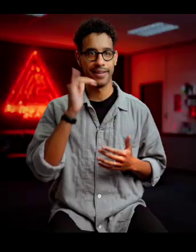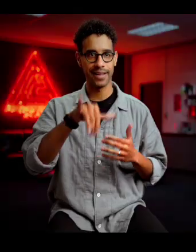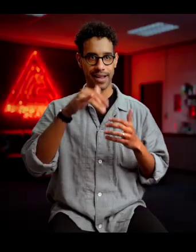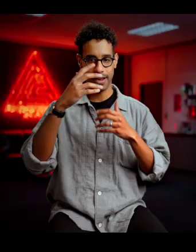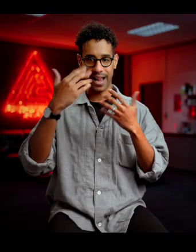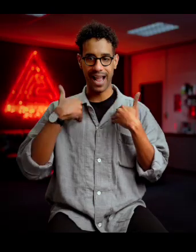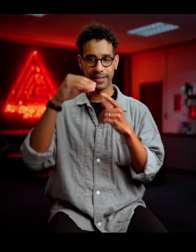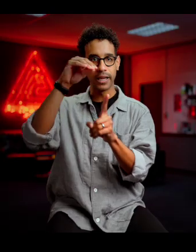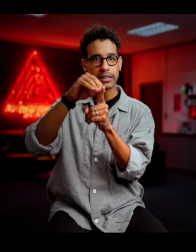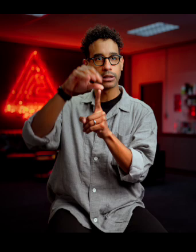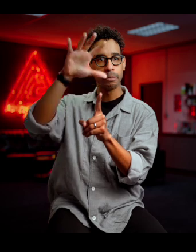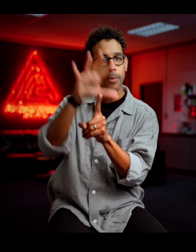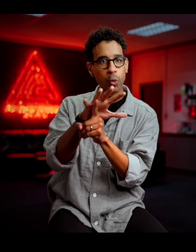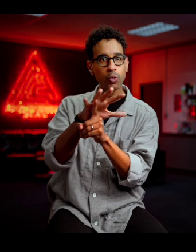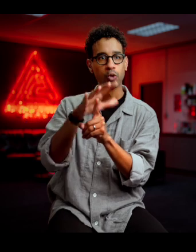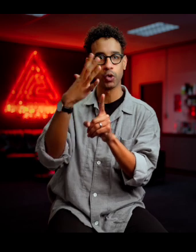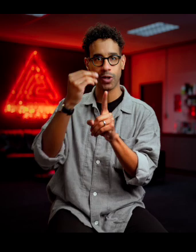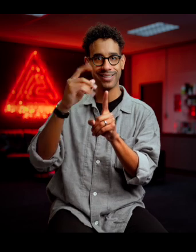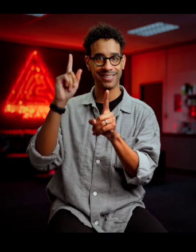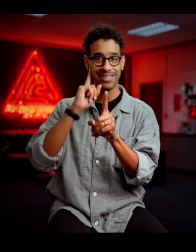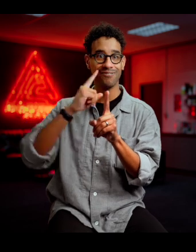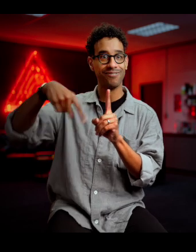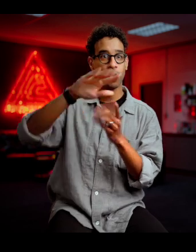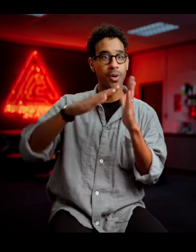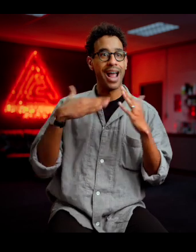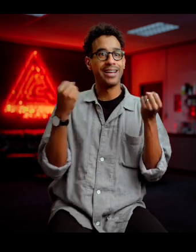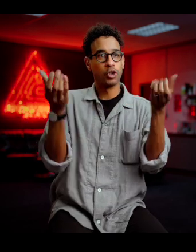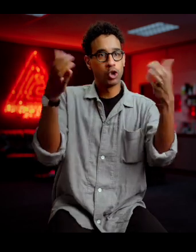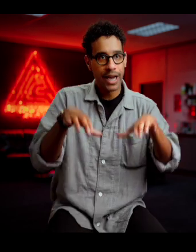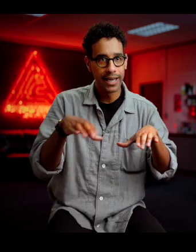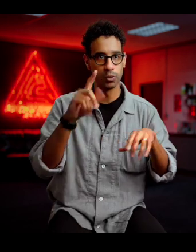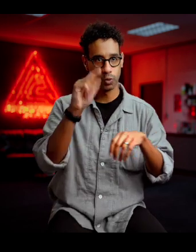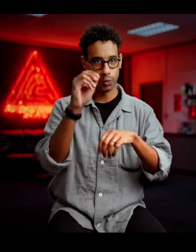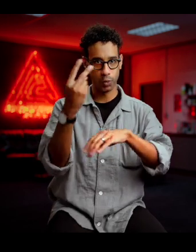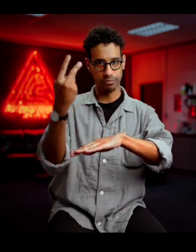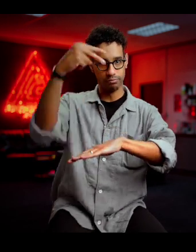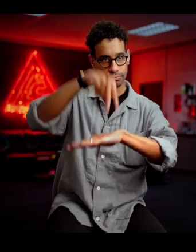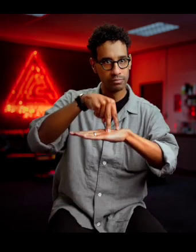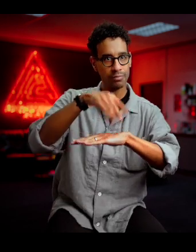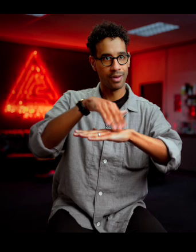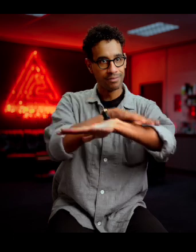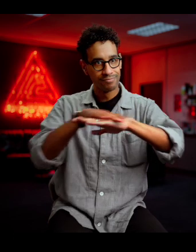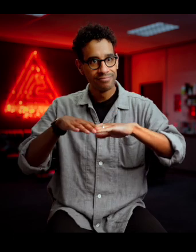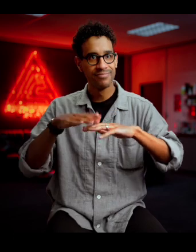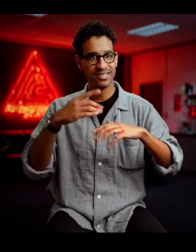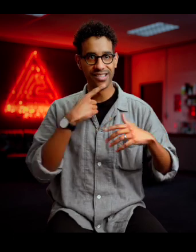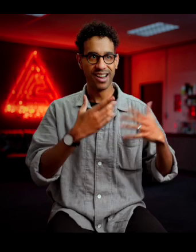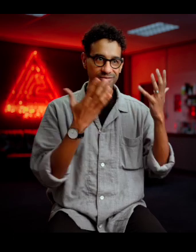I'm so happy that that exposure is out there, that the deaf community has a chance to stand on a platform